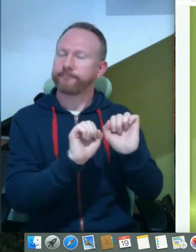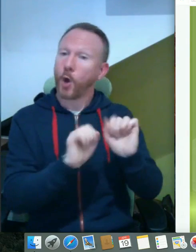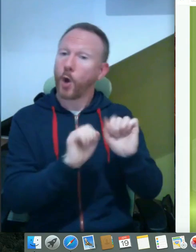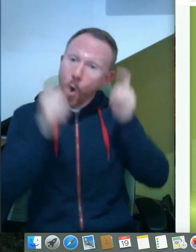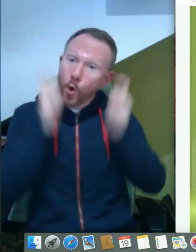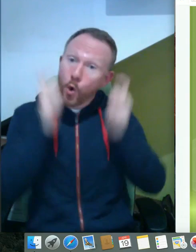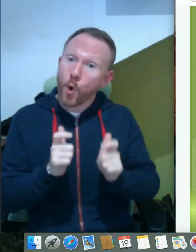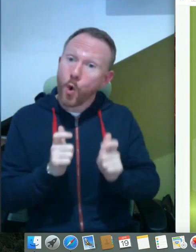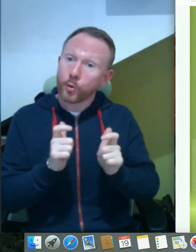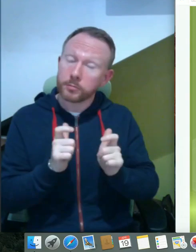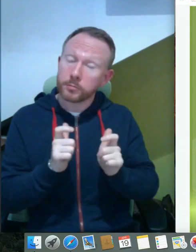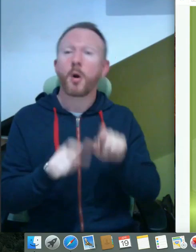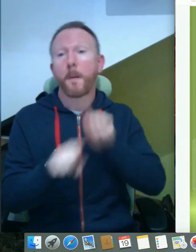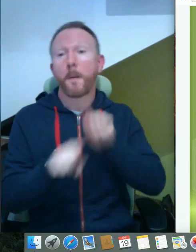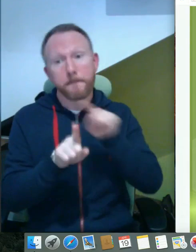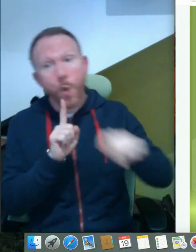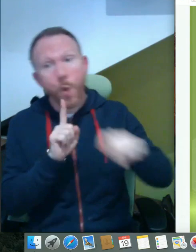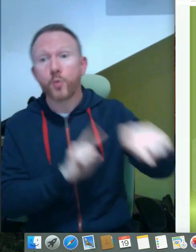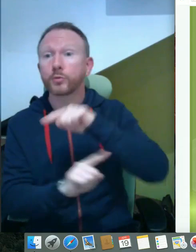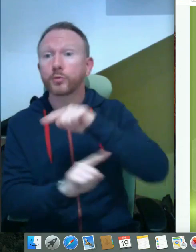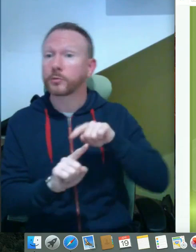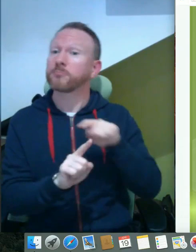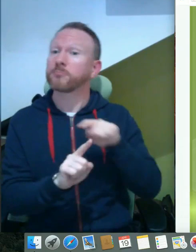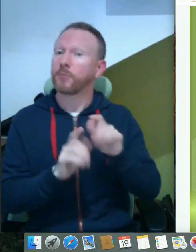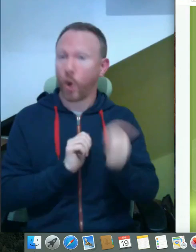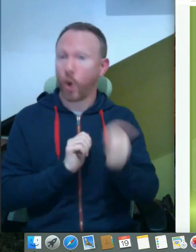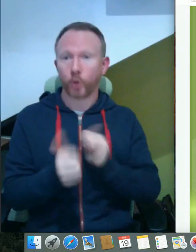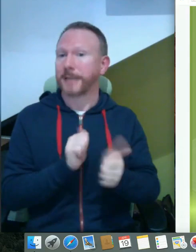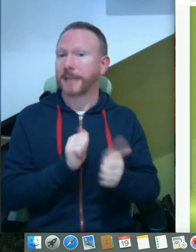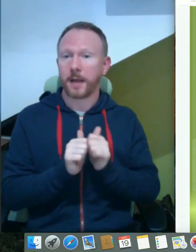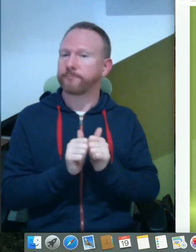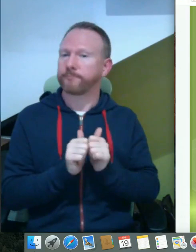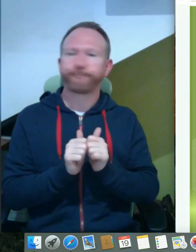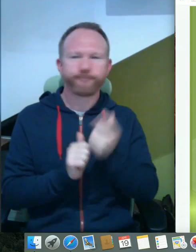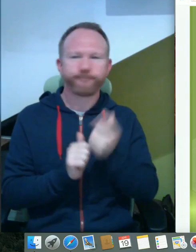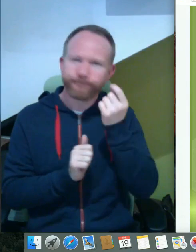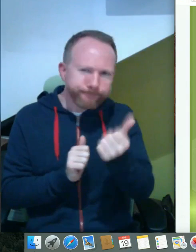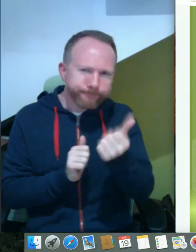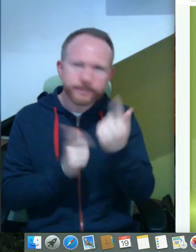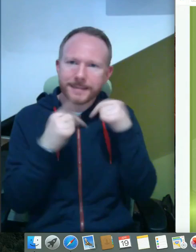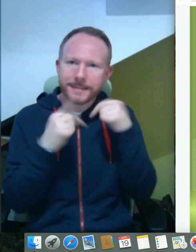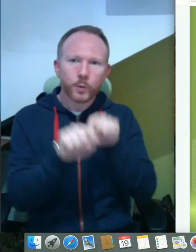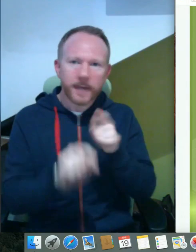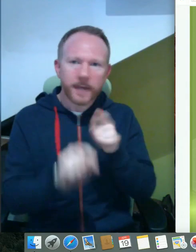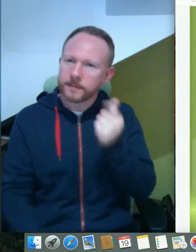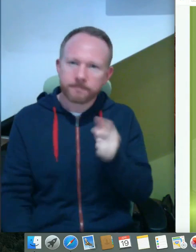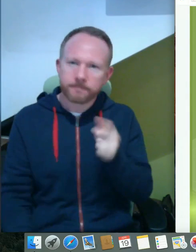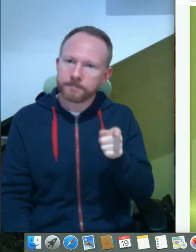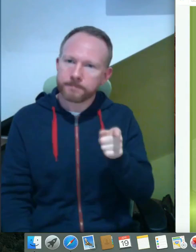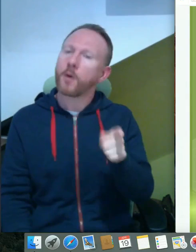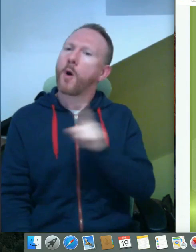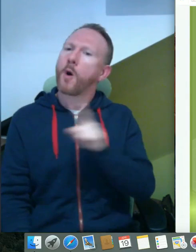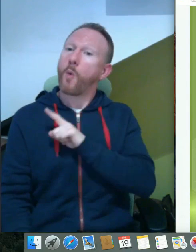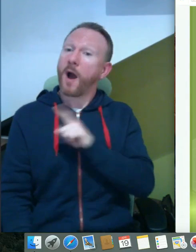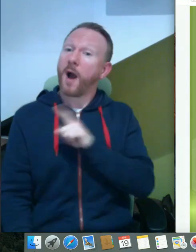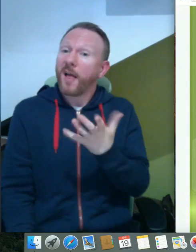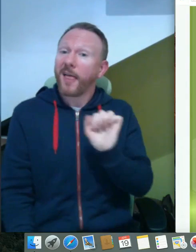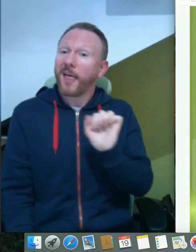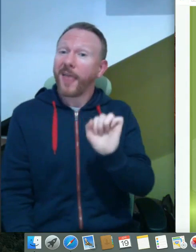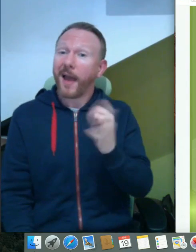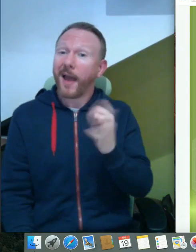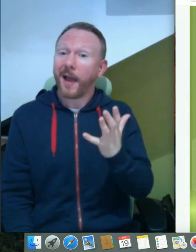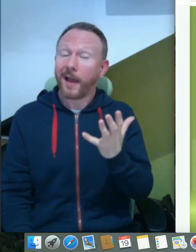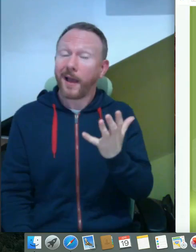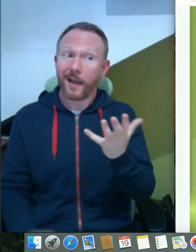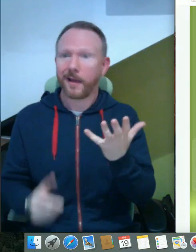interpreters primarily will use consecutive interpreting and not simultaneous. And that's for practical reasons,